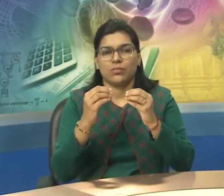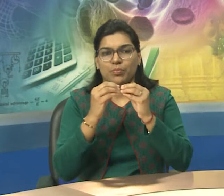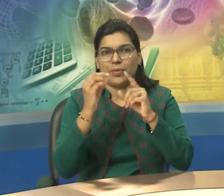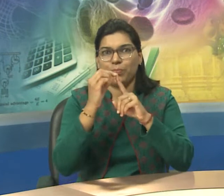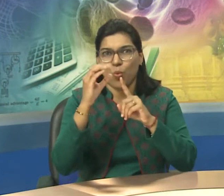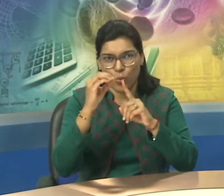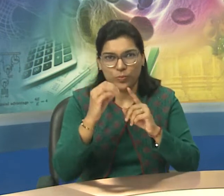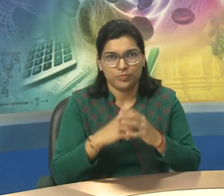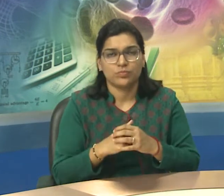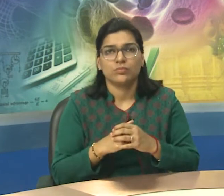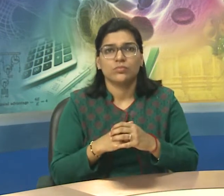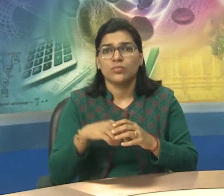Many BPO